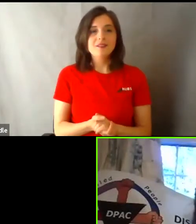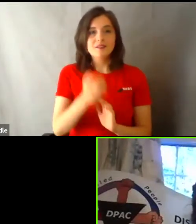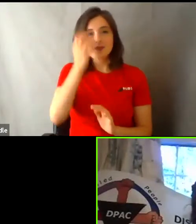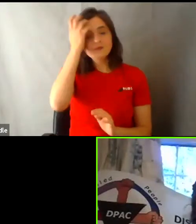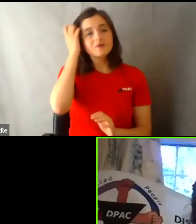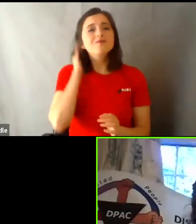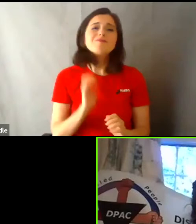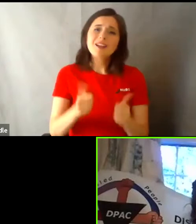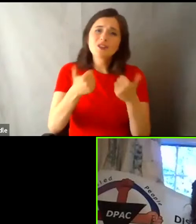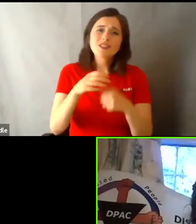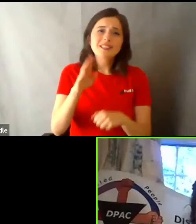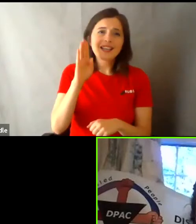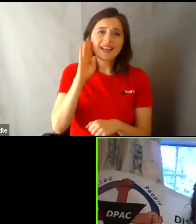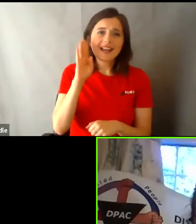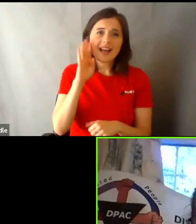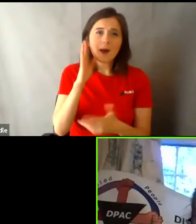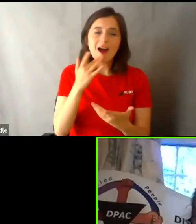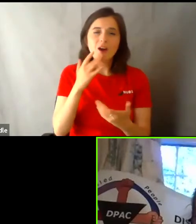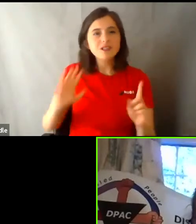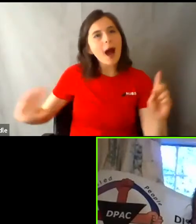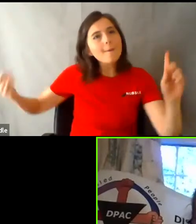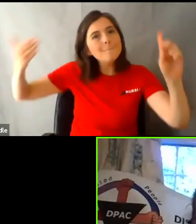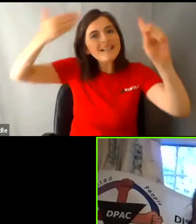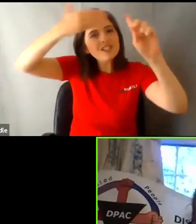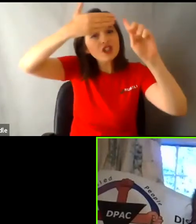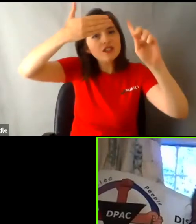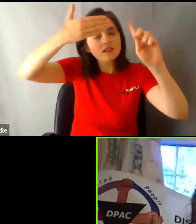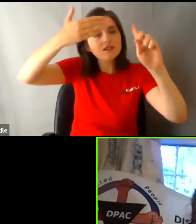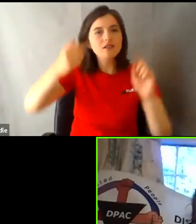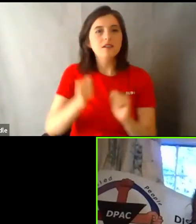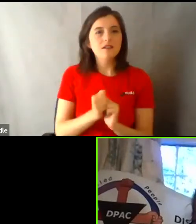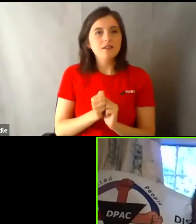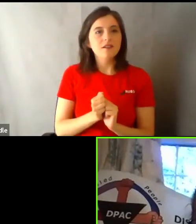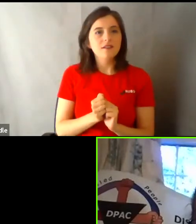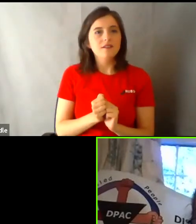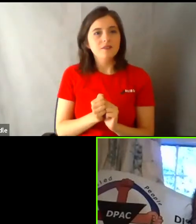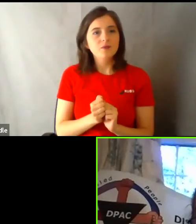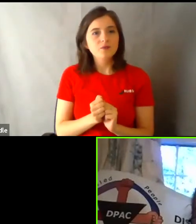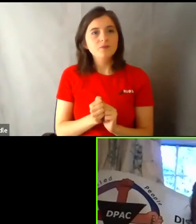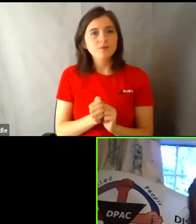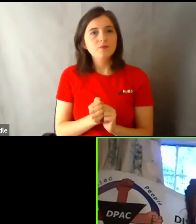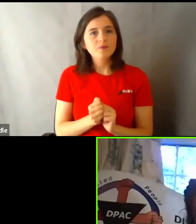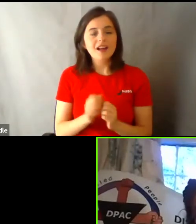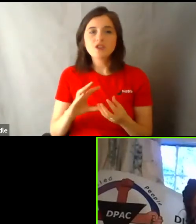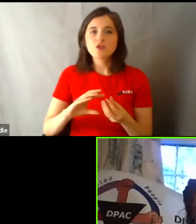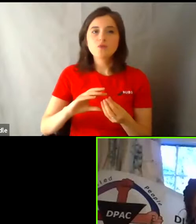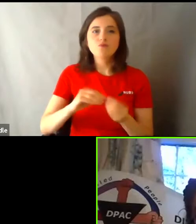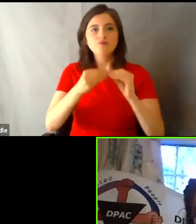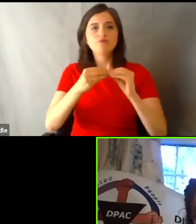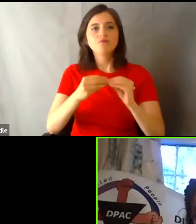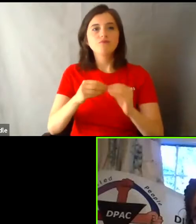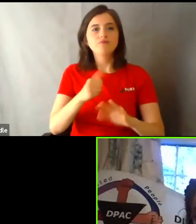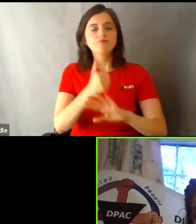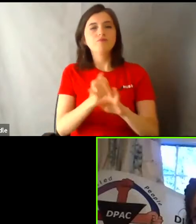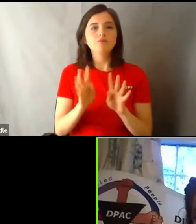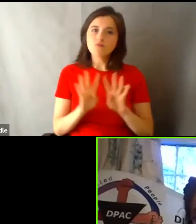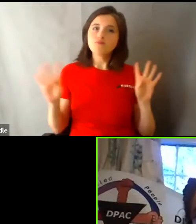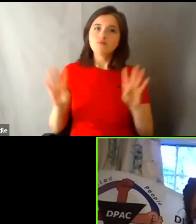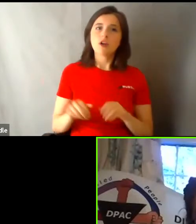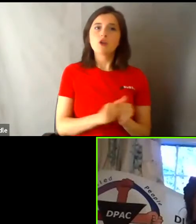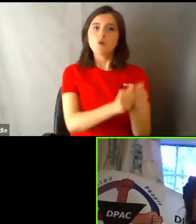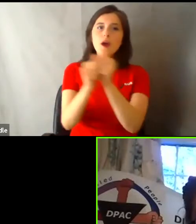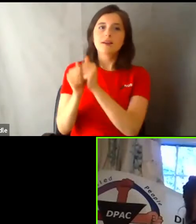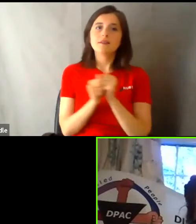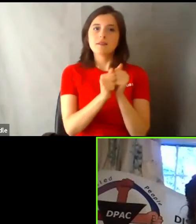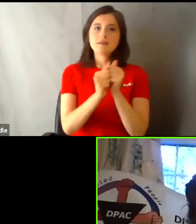talk about being ambitious about this and forming a campaign with a united front of